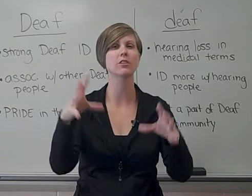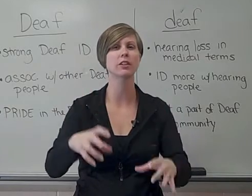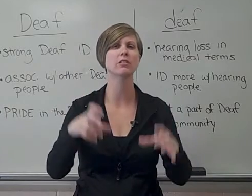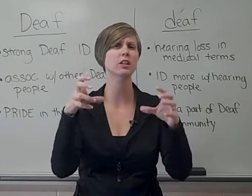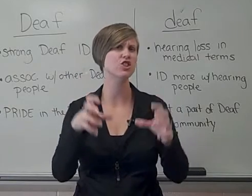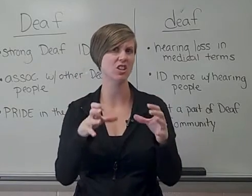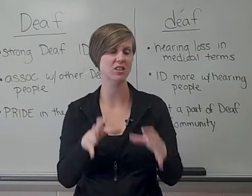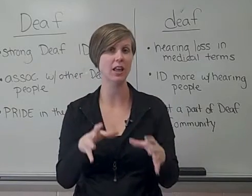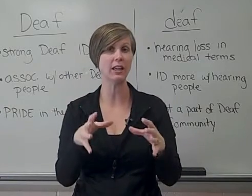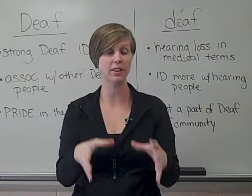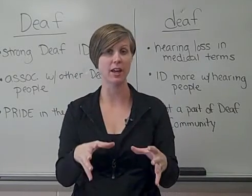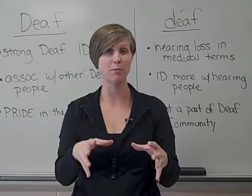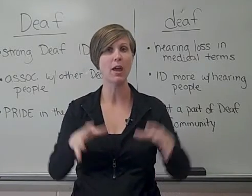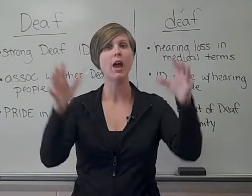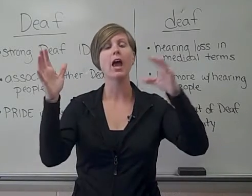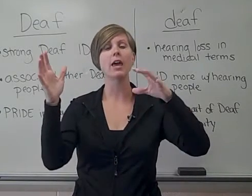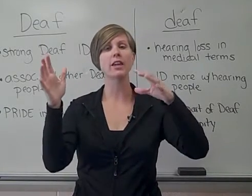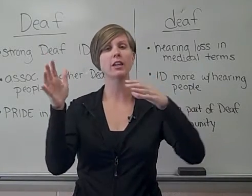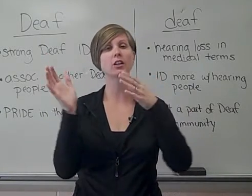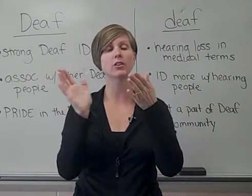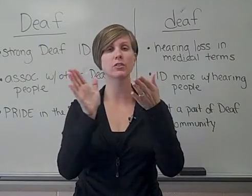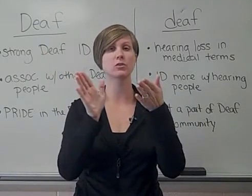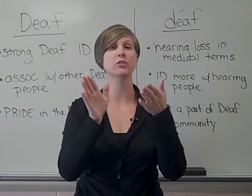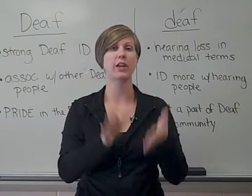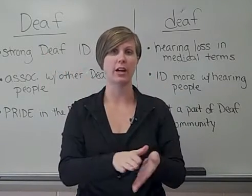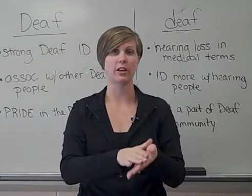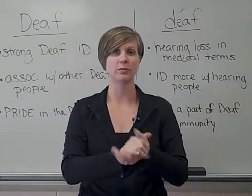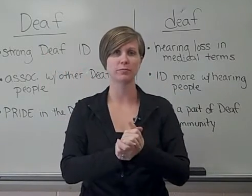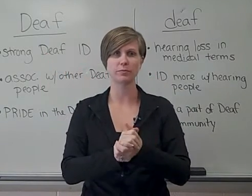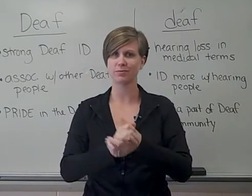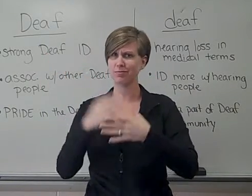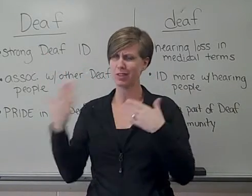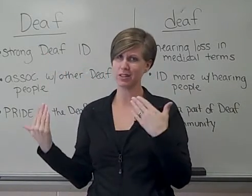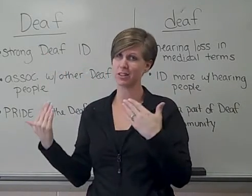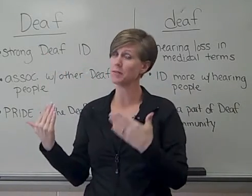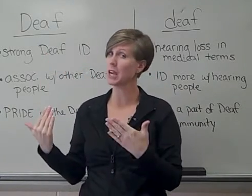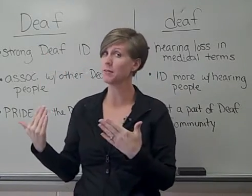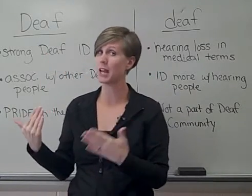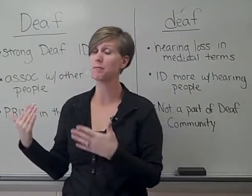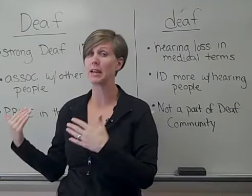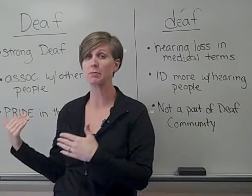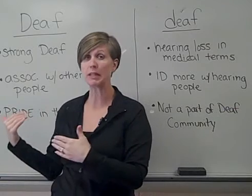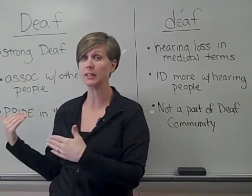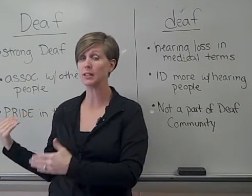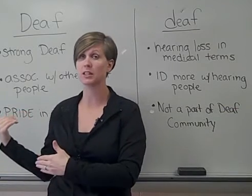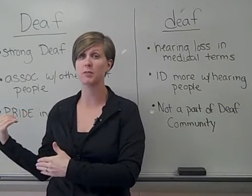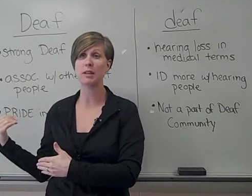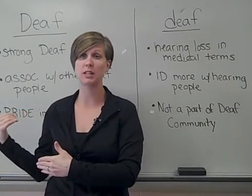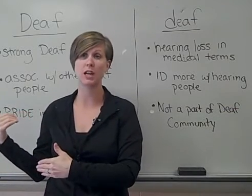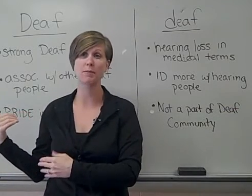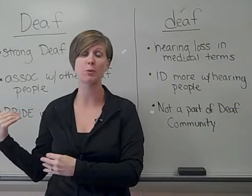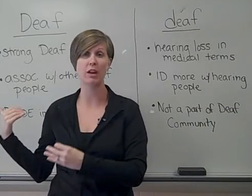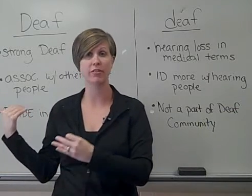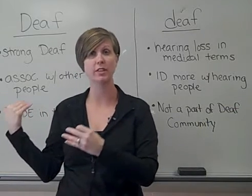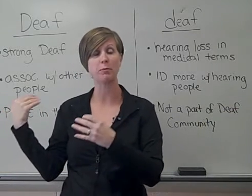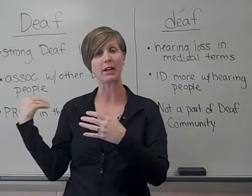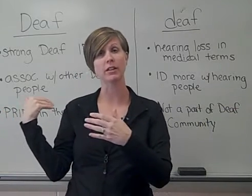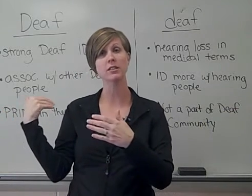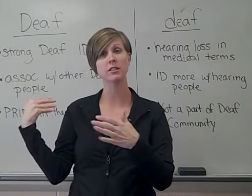hard of hearing just like them, and they can go to school there. Now, sometimes that might mean that they're spending time away from their parents